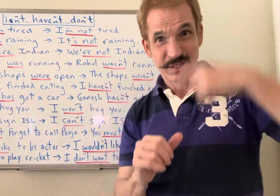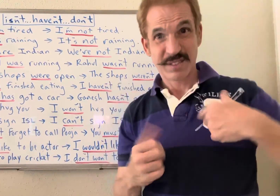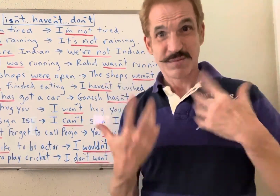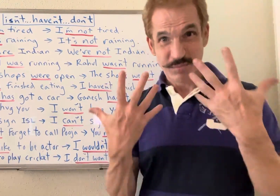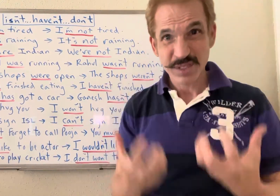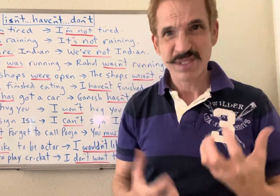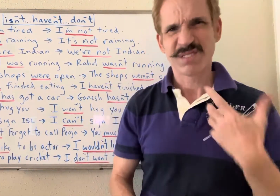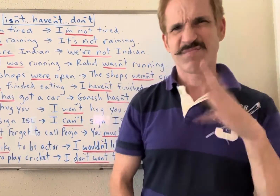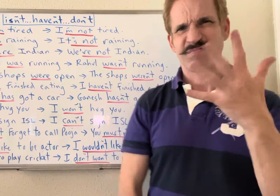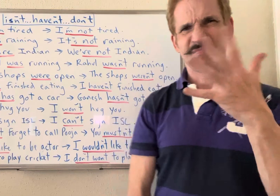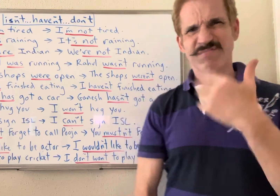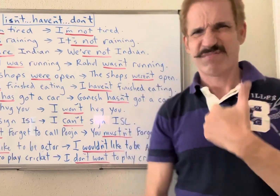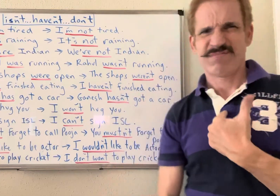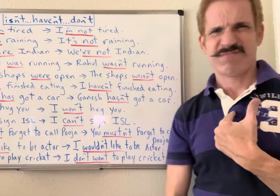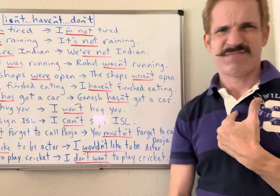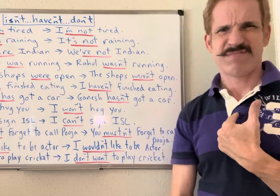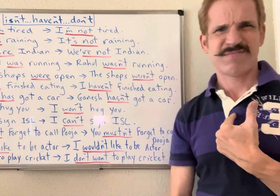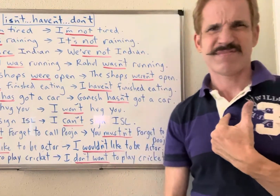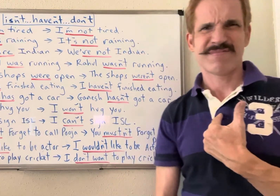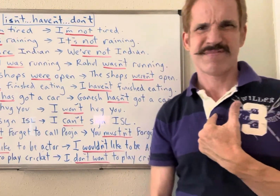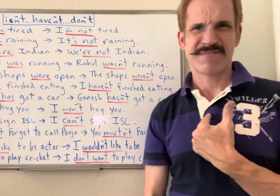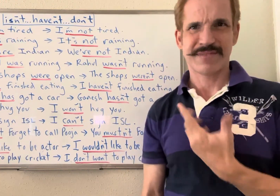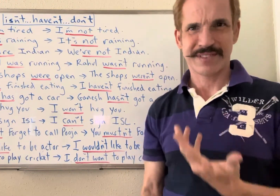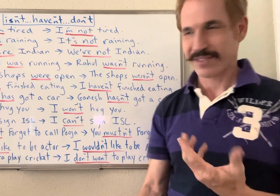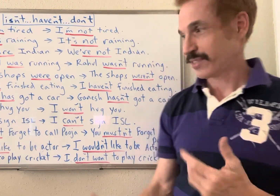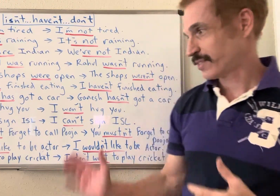We're going to get credit for daycare. We're going to,